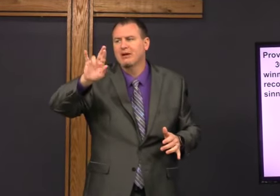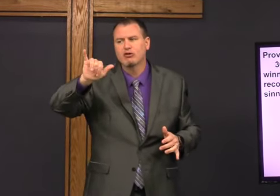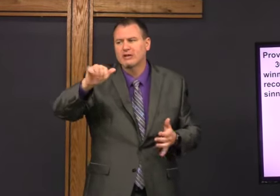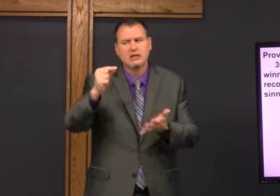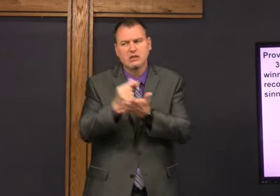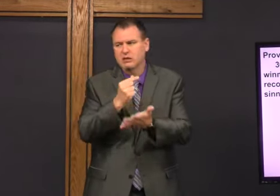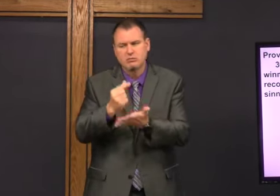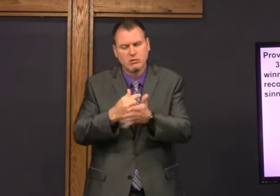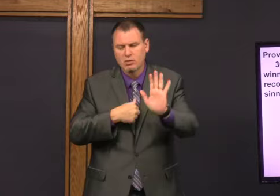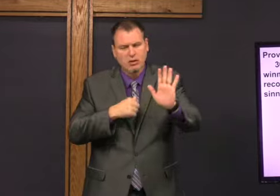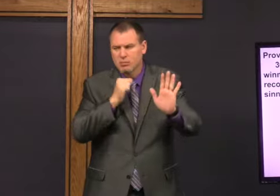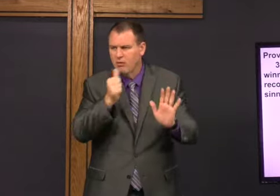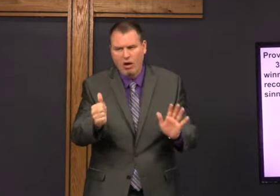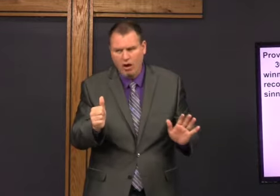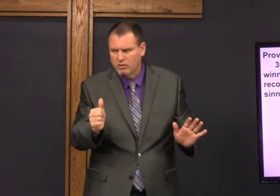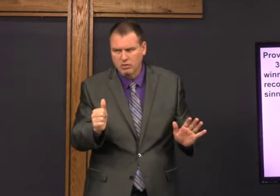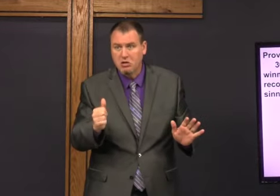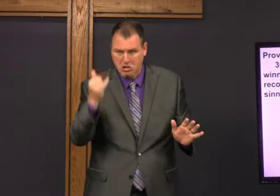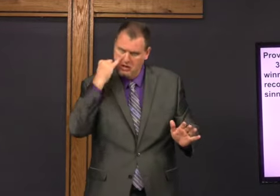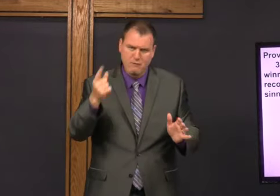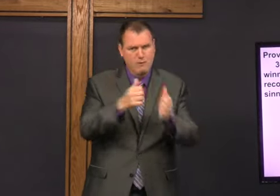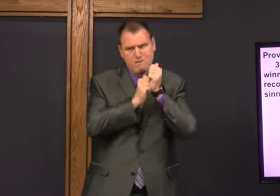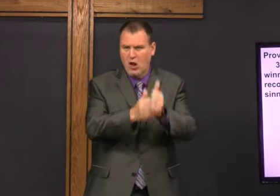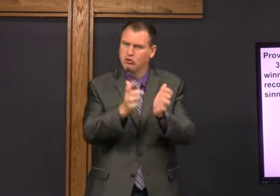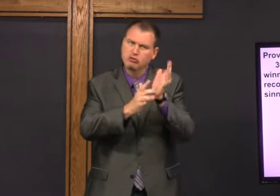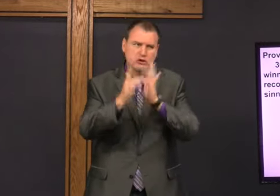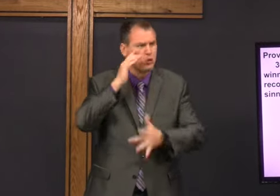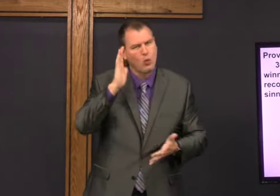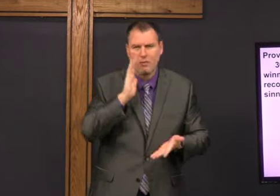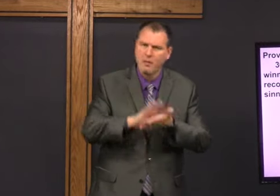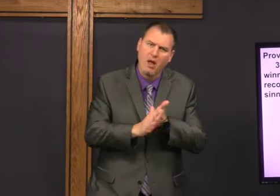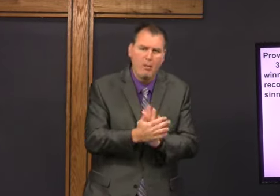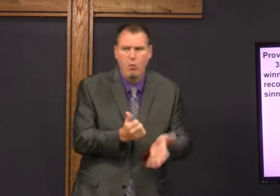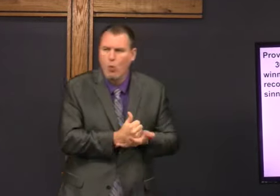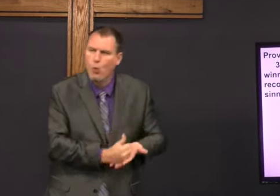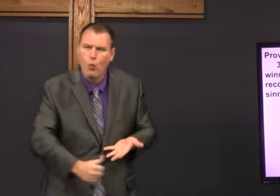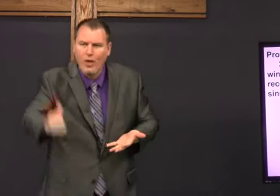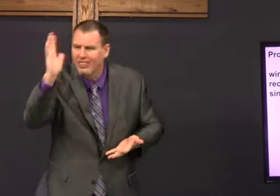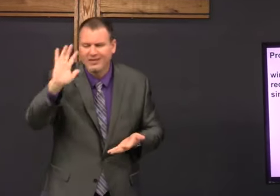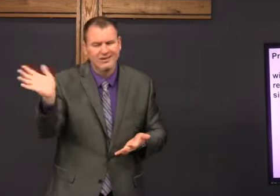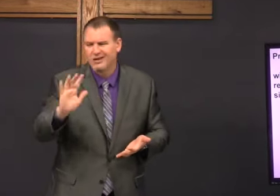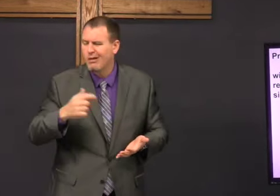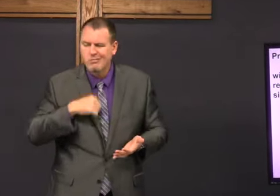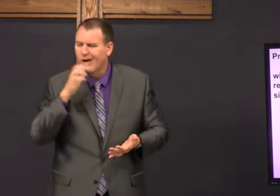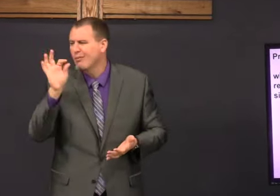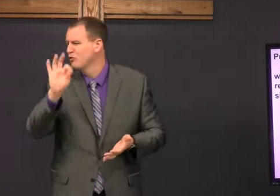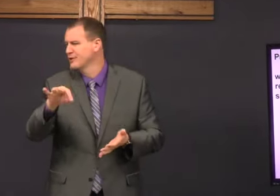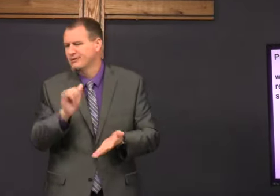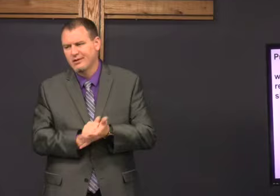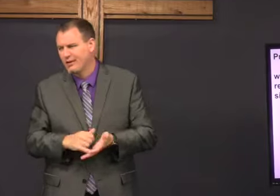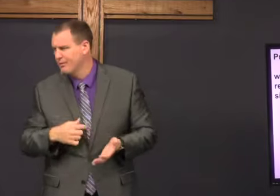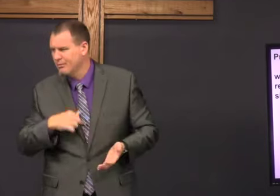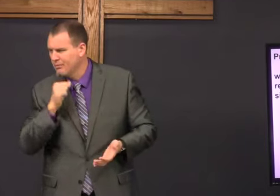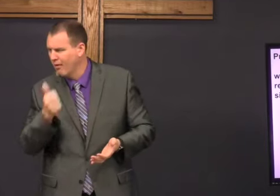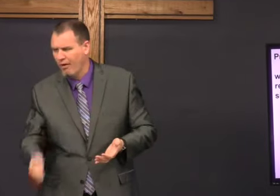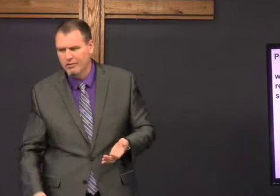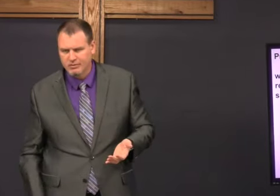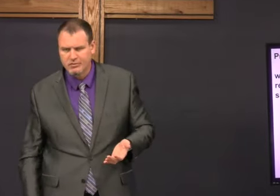and I'm not preaching prosperity gospel. If you follow Jesus, you're going to get rich. I'm not preaching